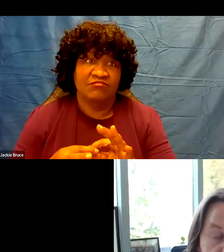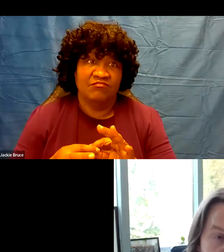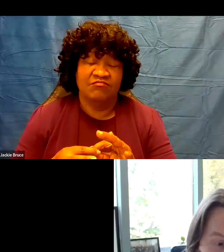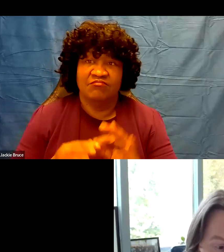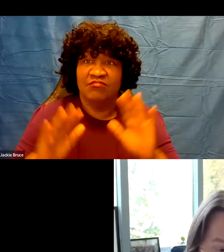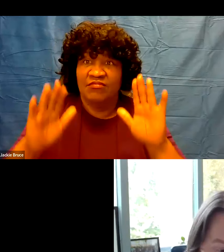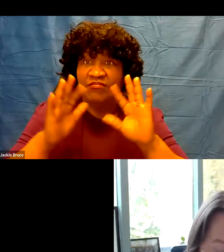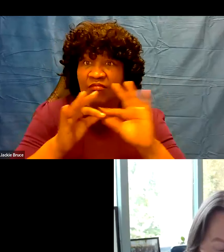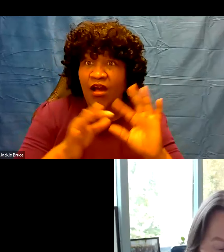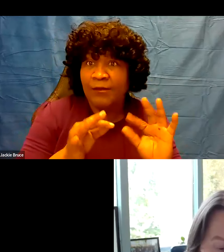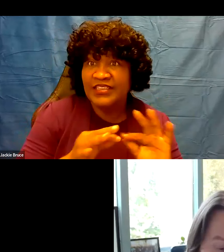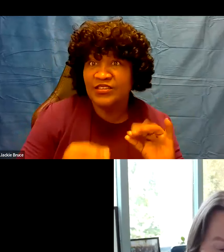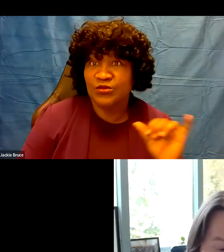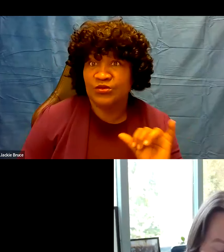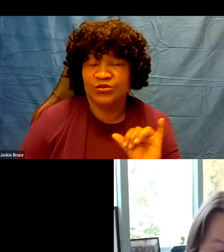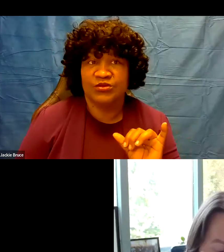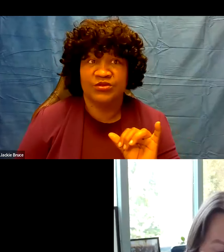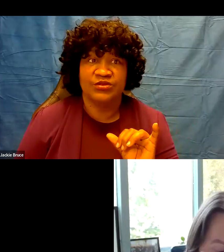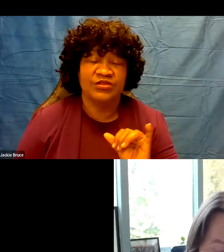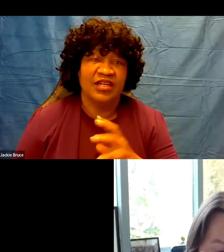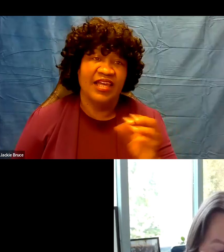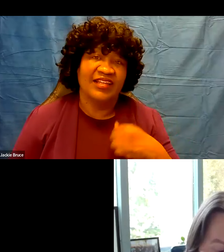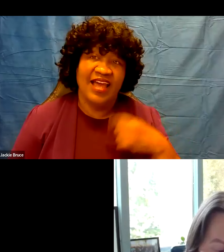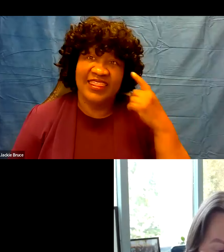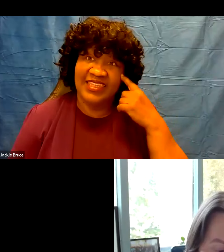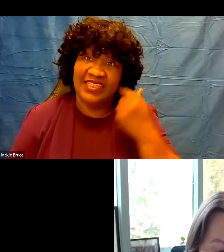great comments. I think